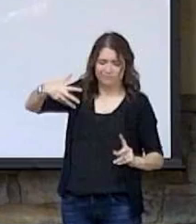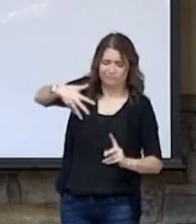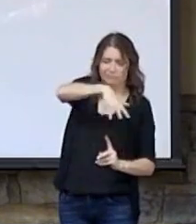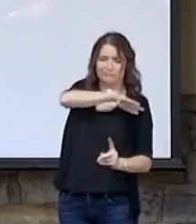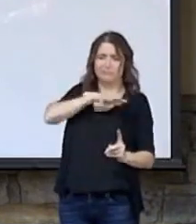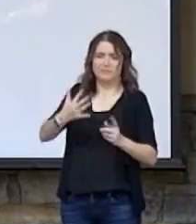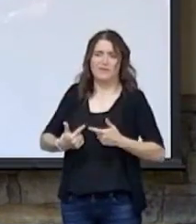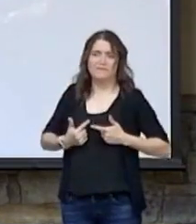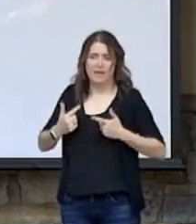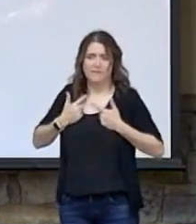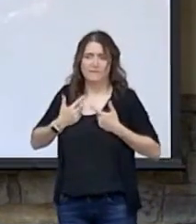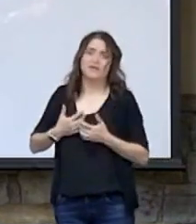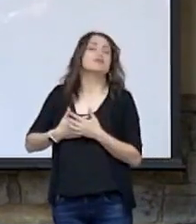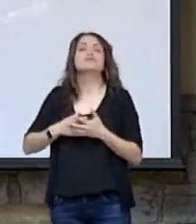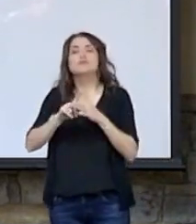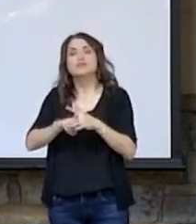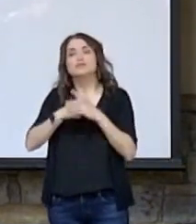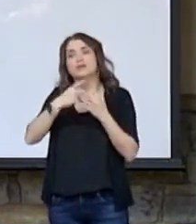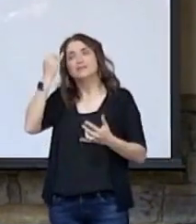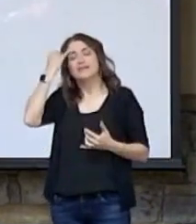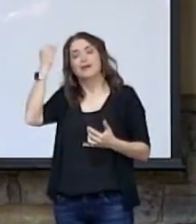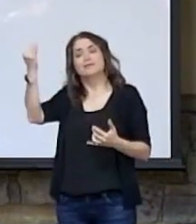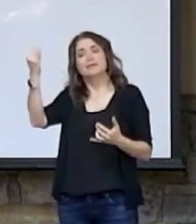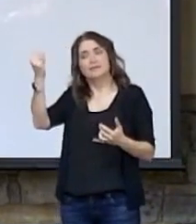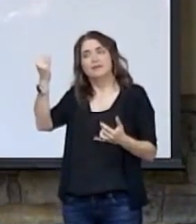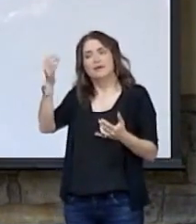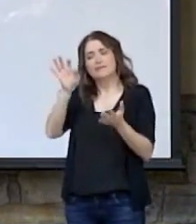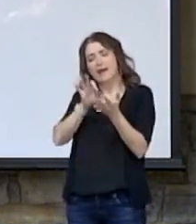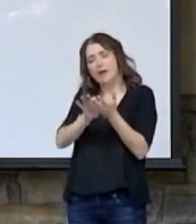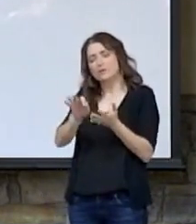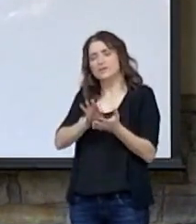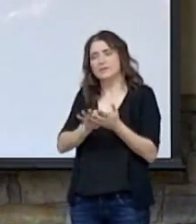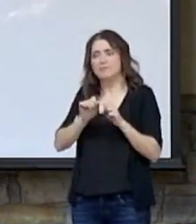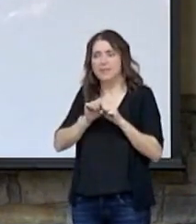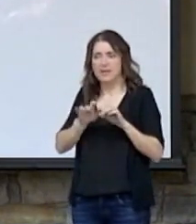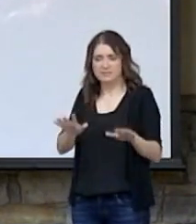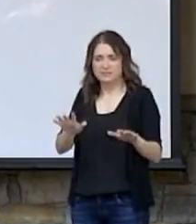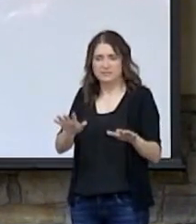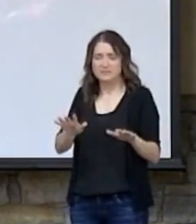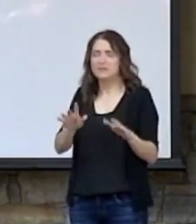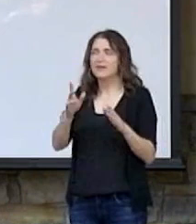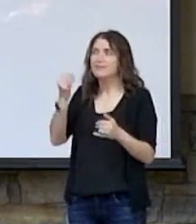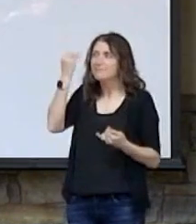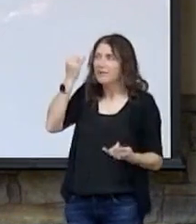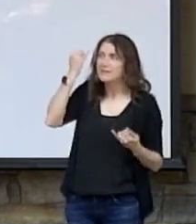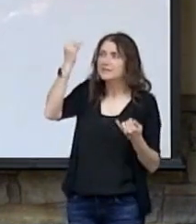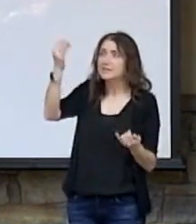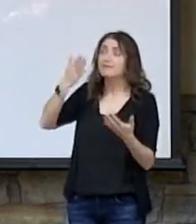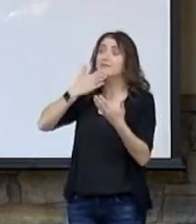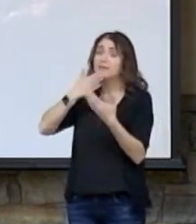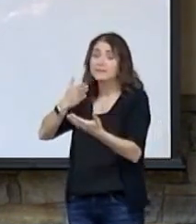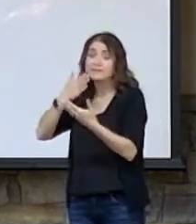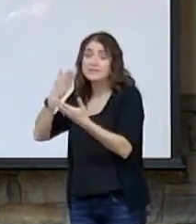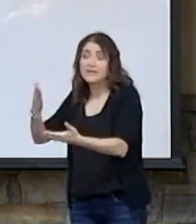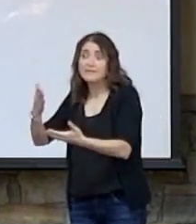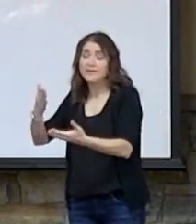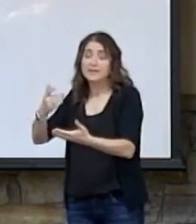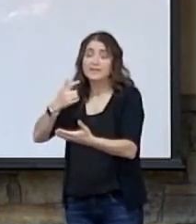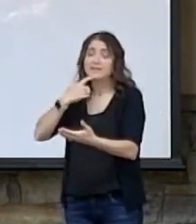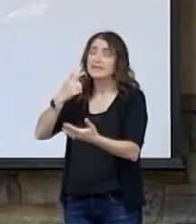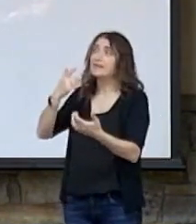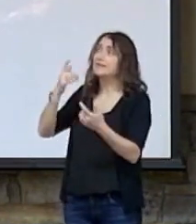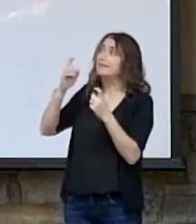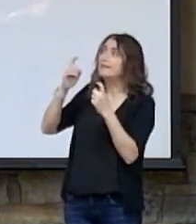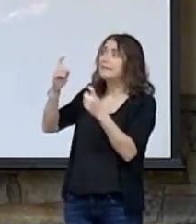David starts this idea of counting his blessings, the idea of thanksgiving, by saying, give something back